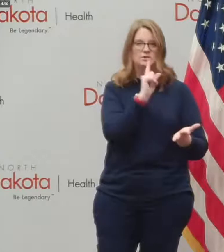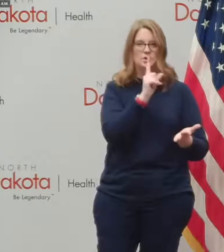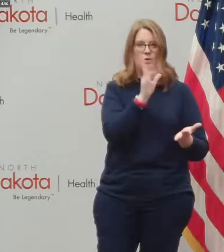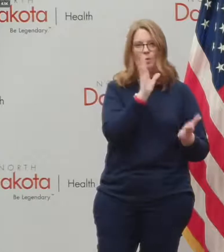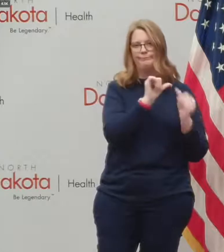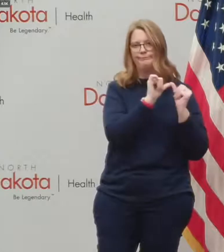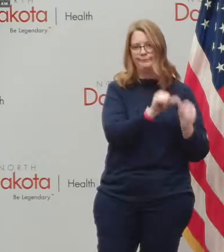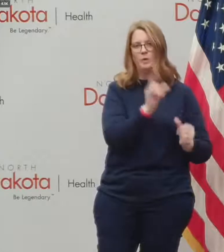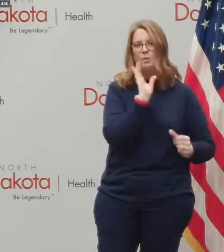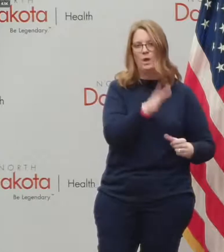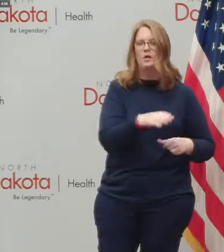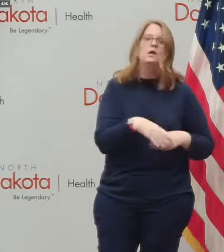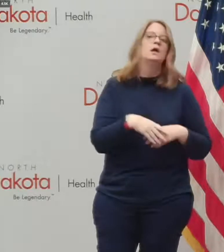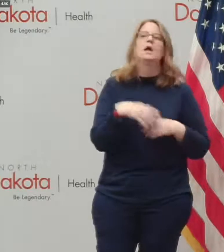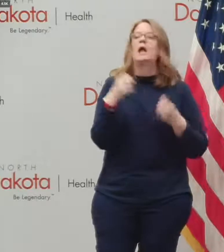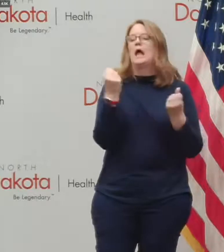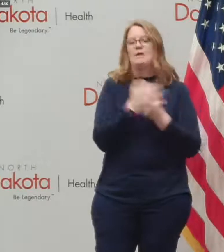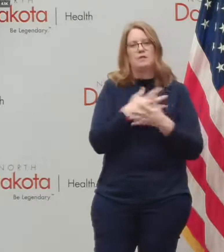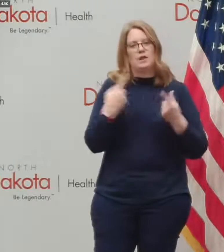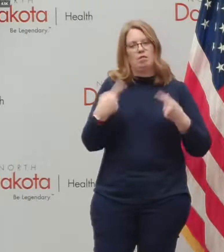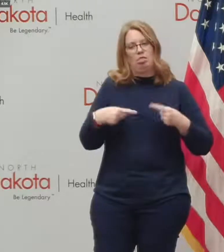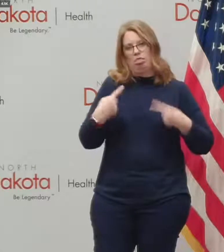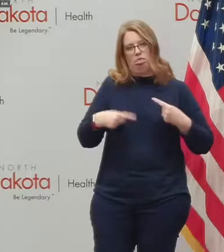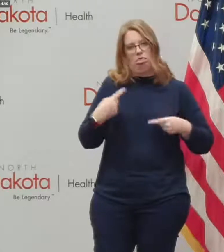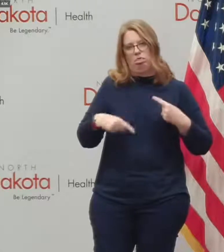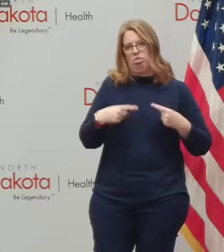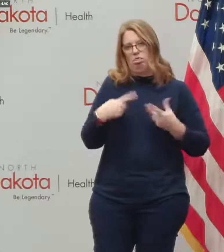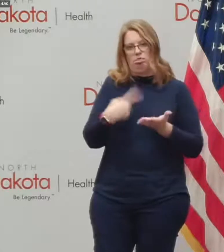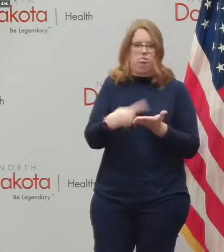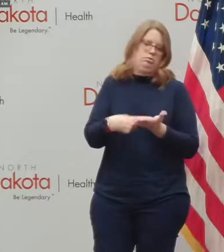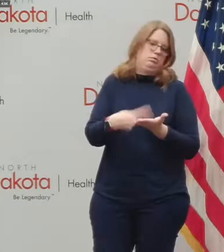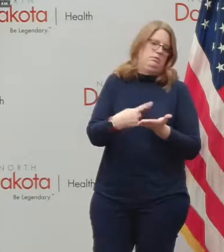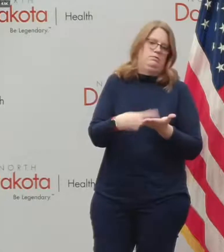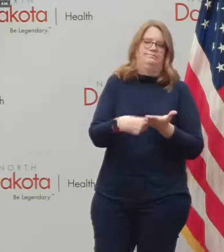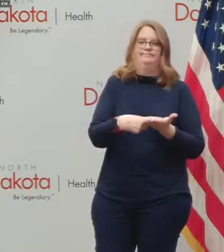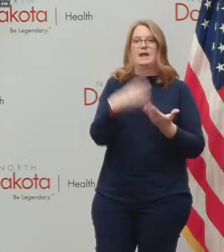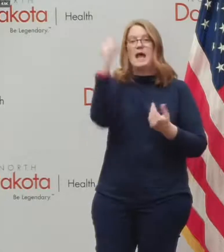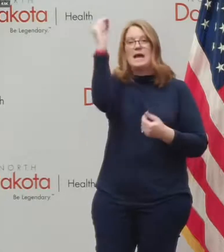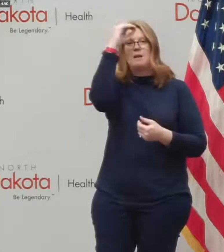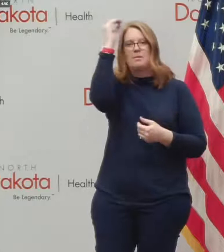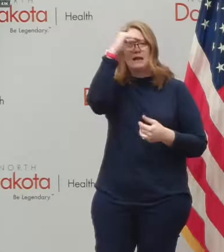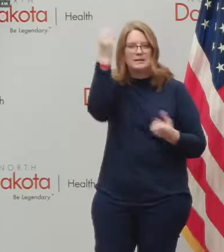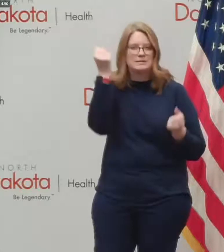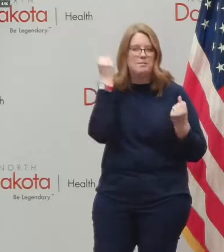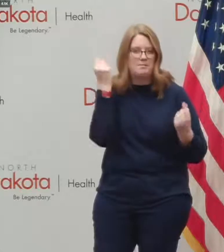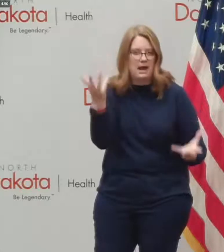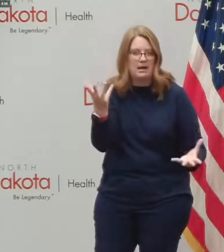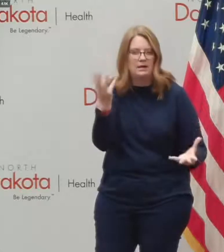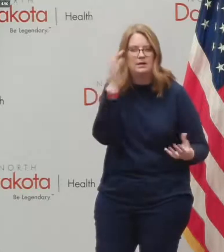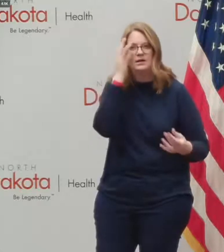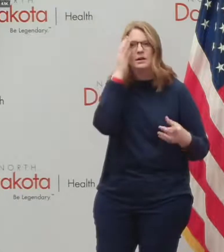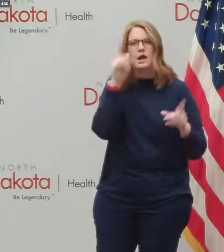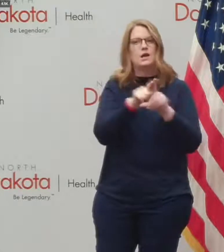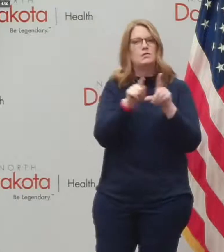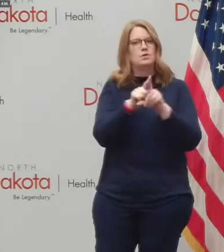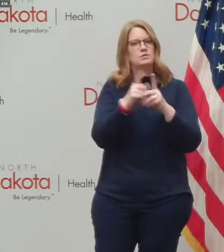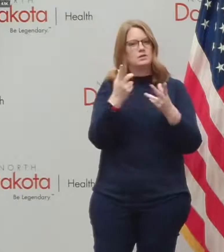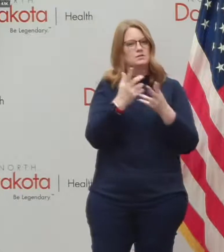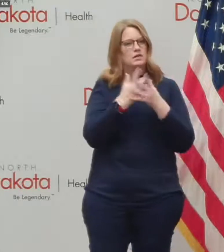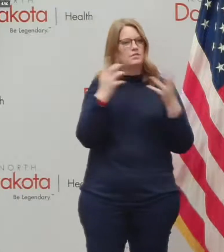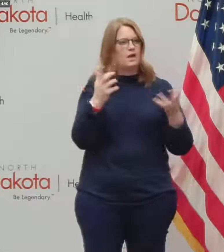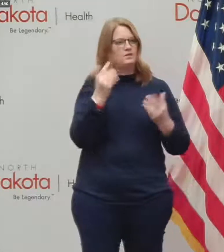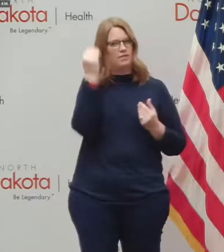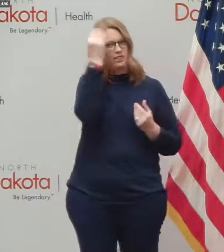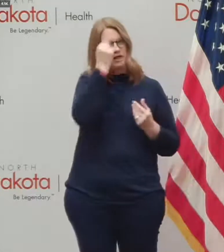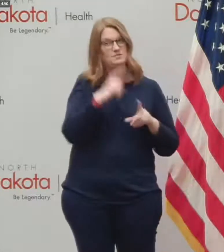been debated, and there are lots of opinions and lots of thoughts, strong thoughts on each side of those. But there's one thing that